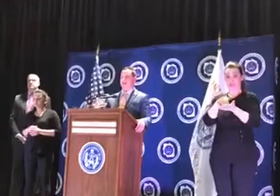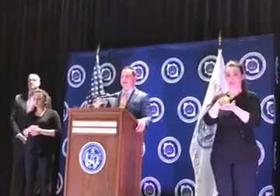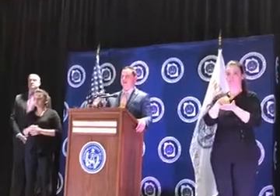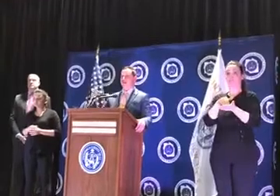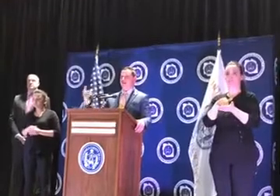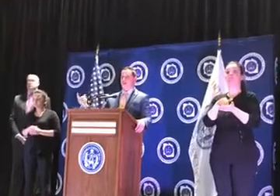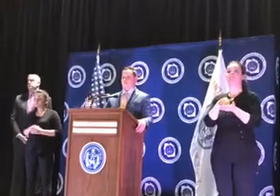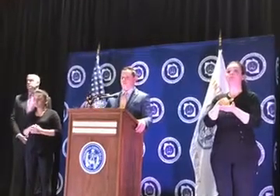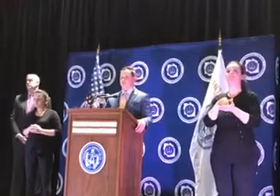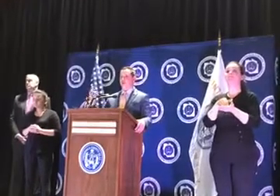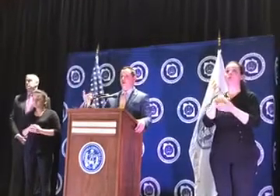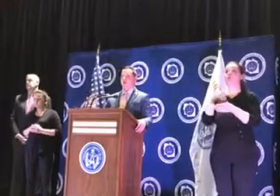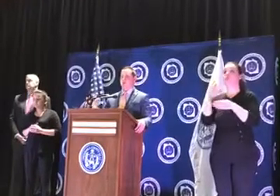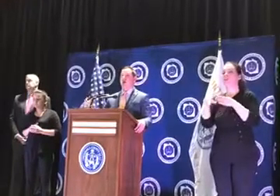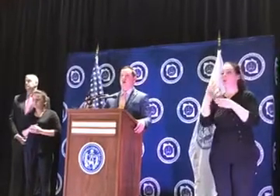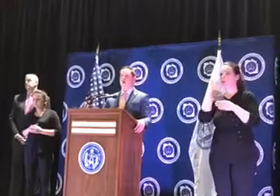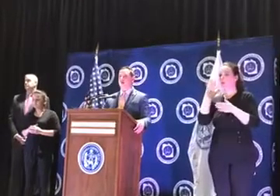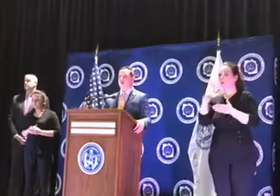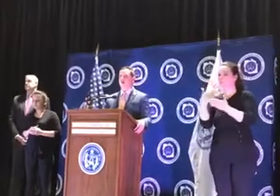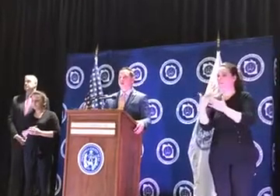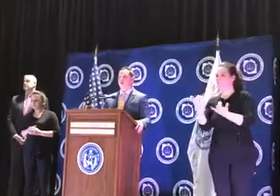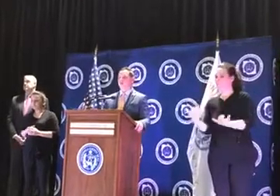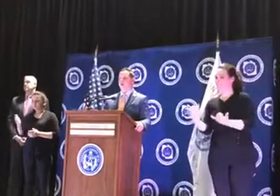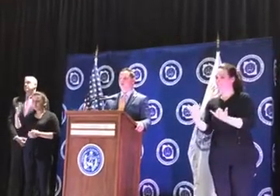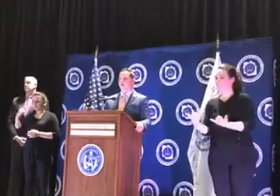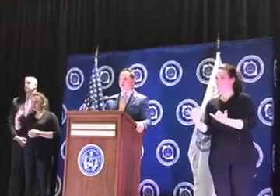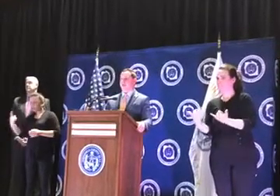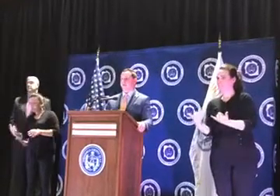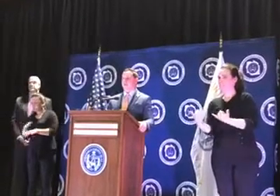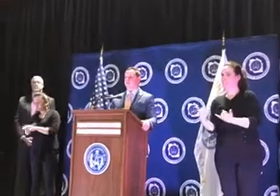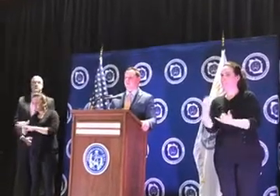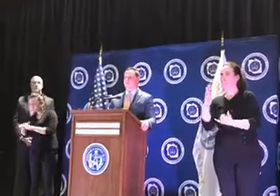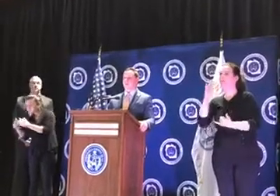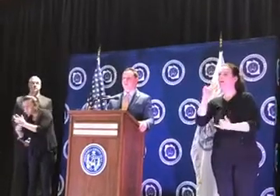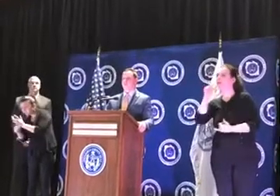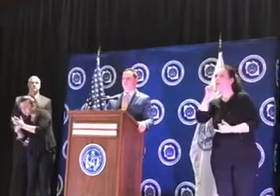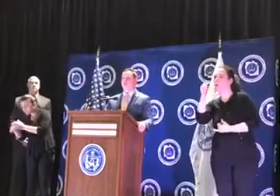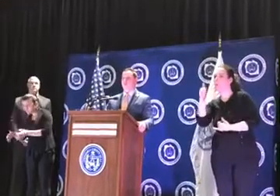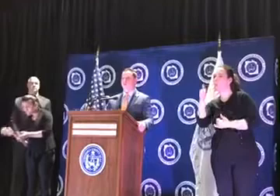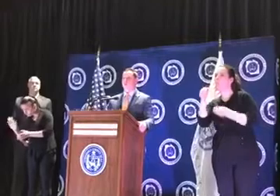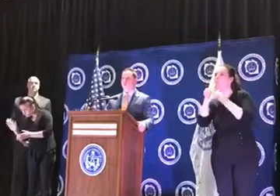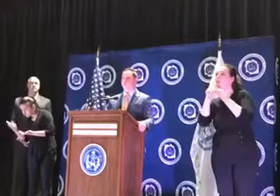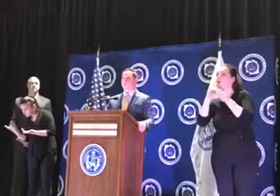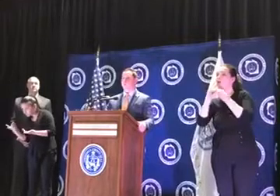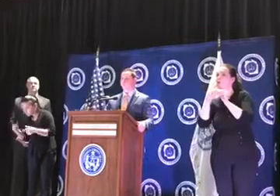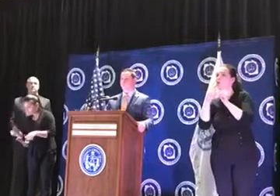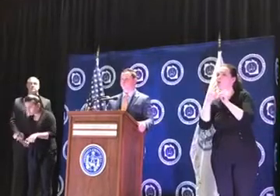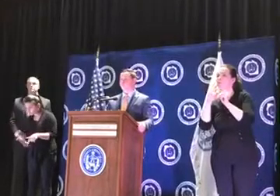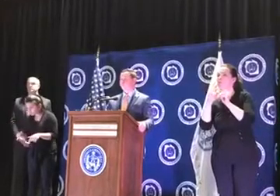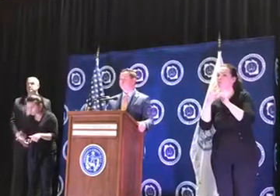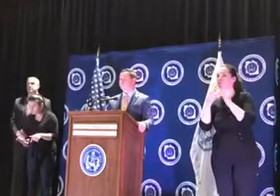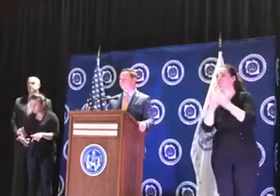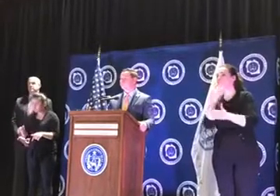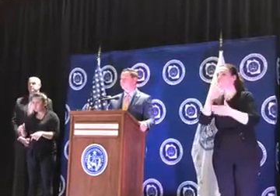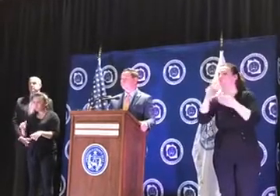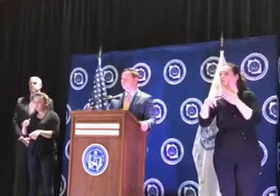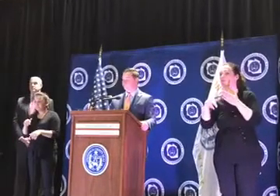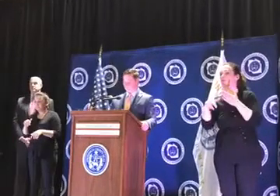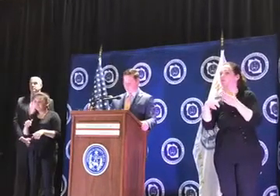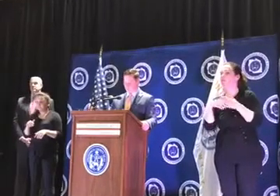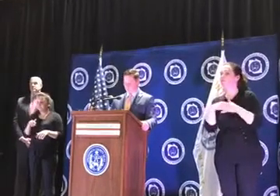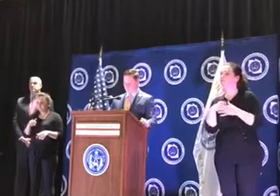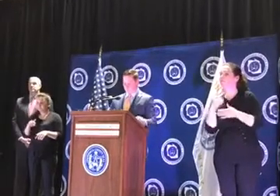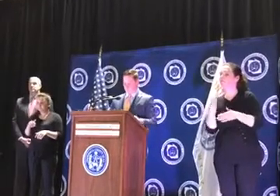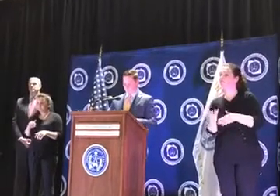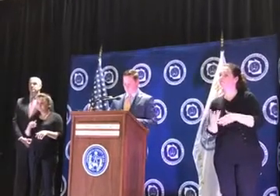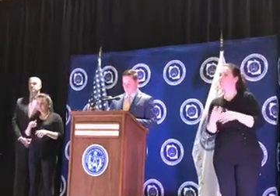in today and by the end of tomorrow. So we'll have lots of new results tomorrow. To either doctor, are the symptoms